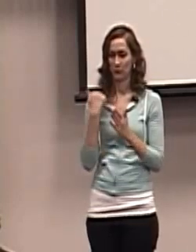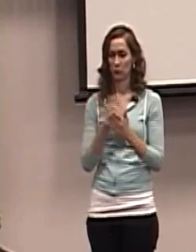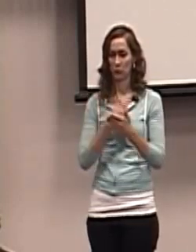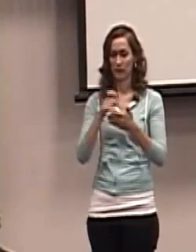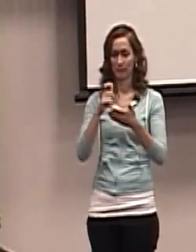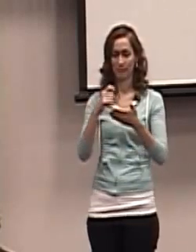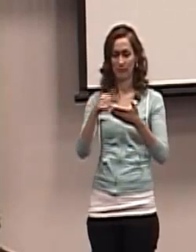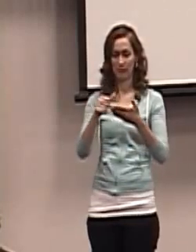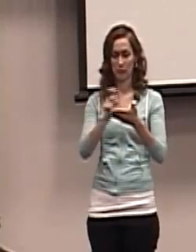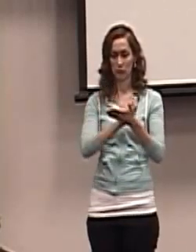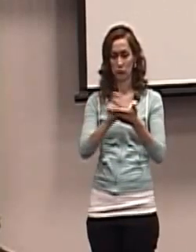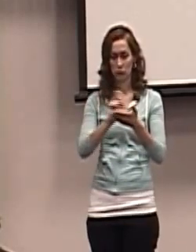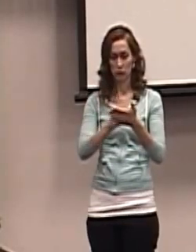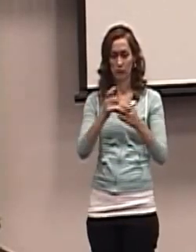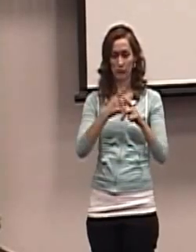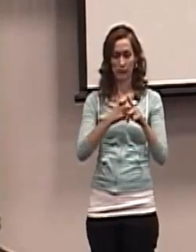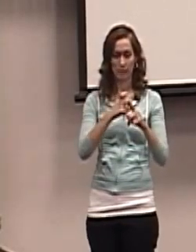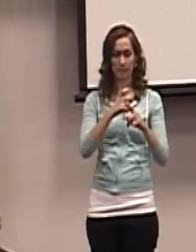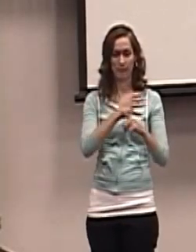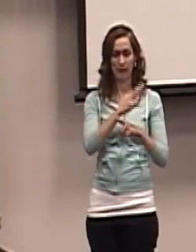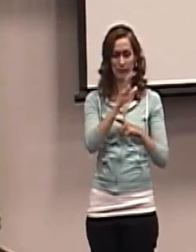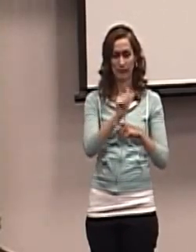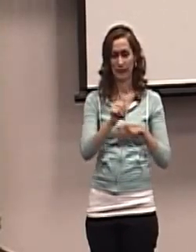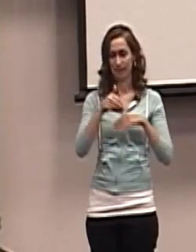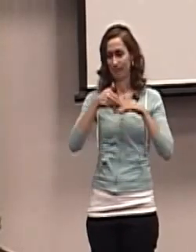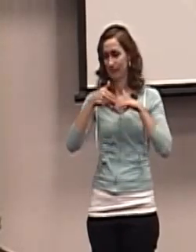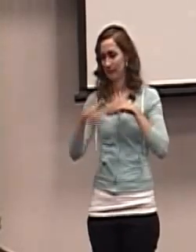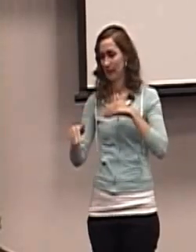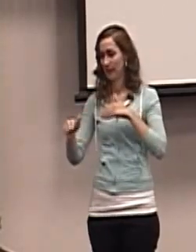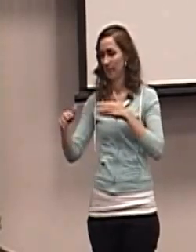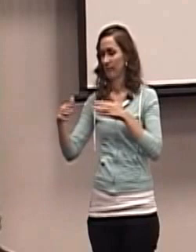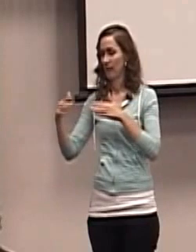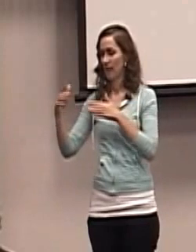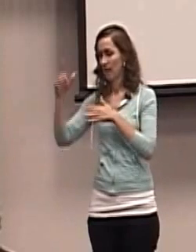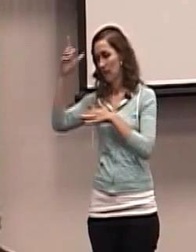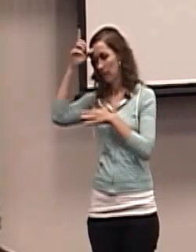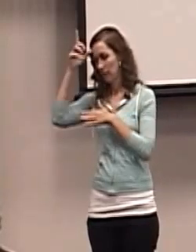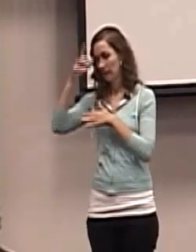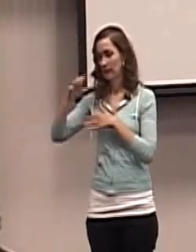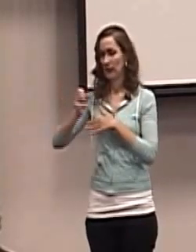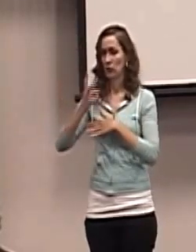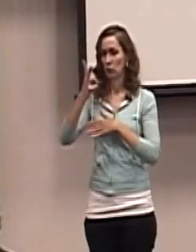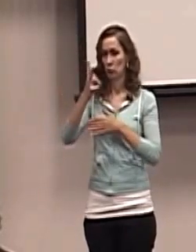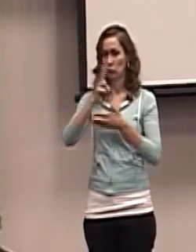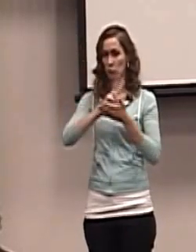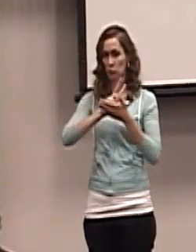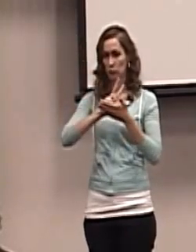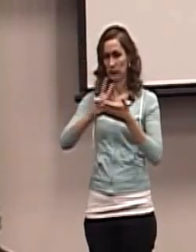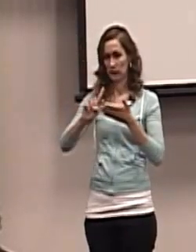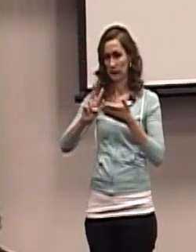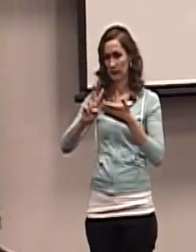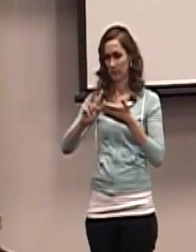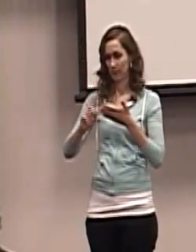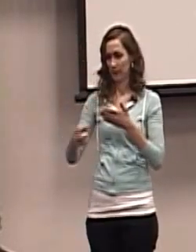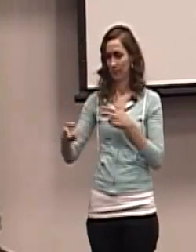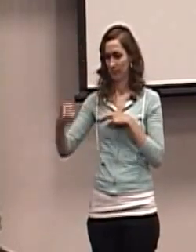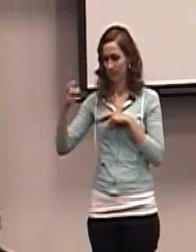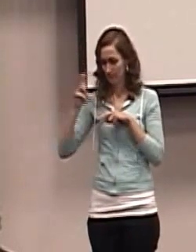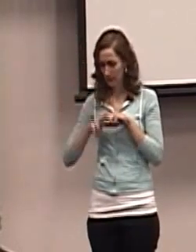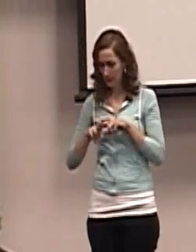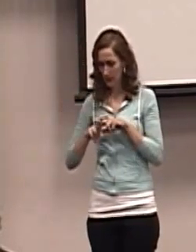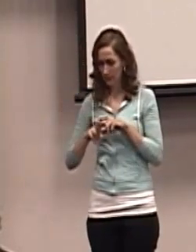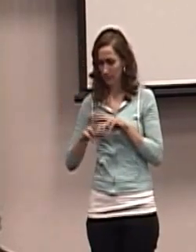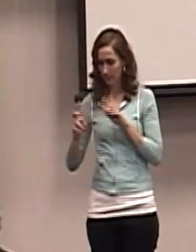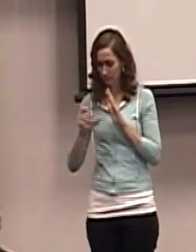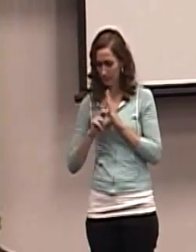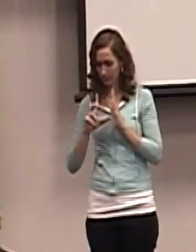Cape Town to Lubbock, it'd take about 2 weeks for the letter to get here. When they would sit down immediately and write a